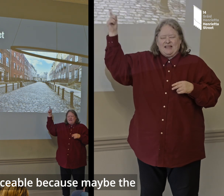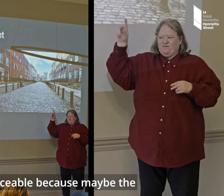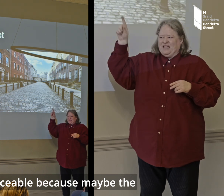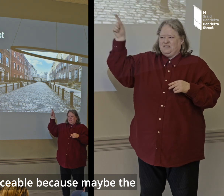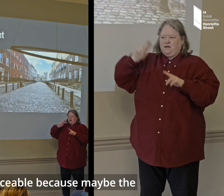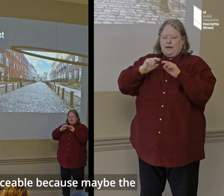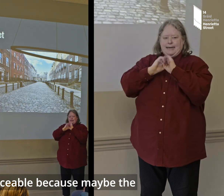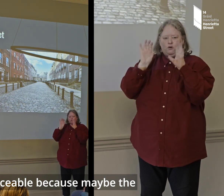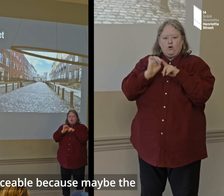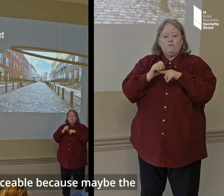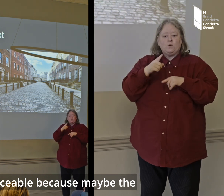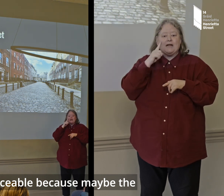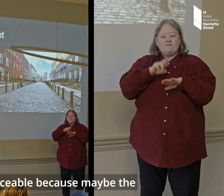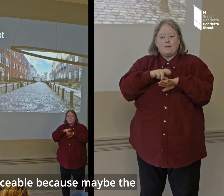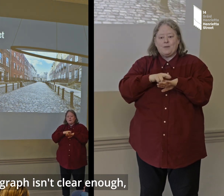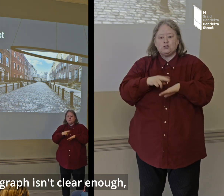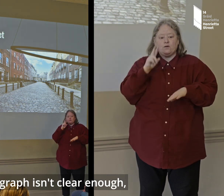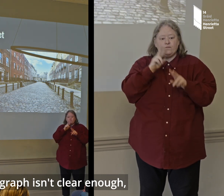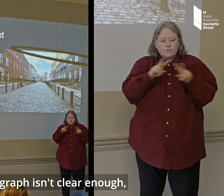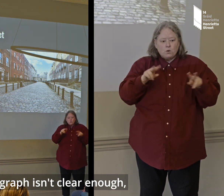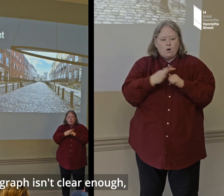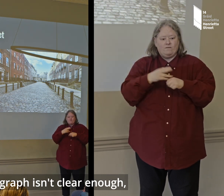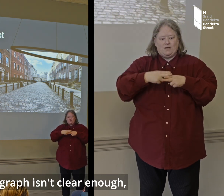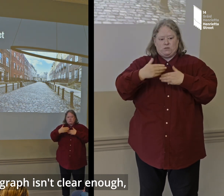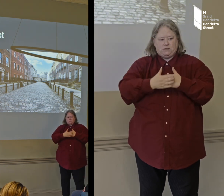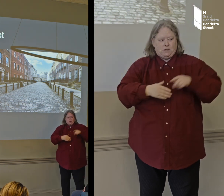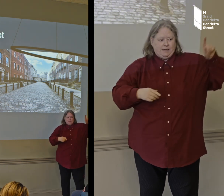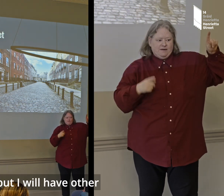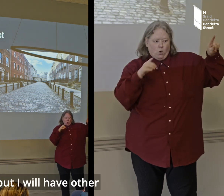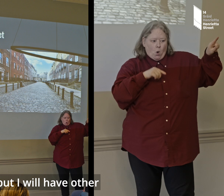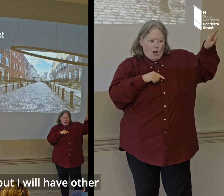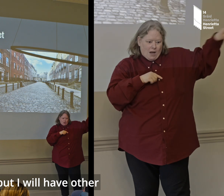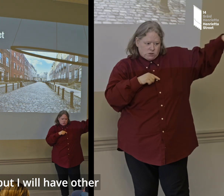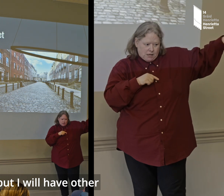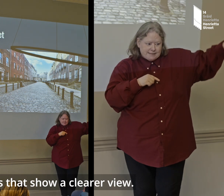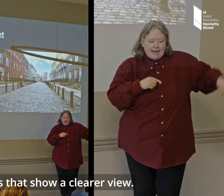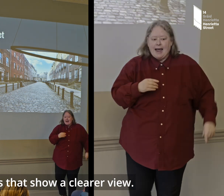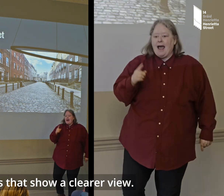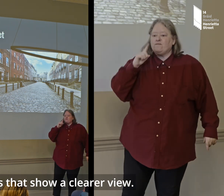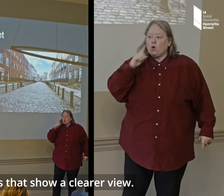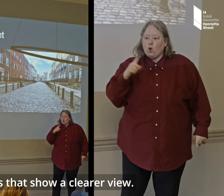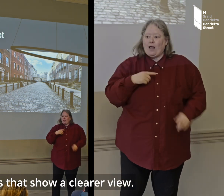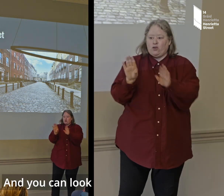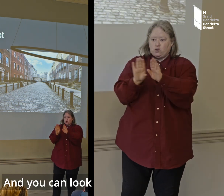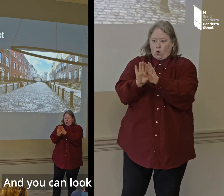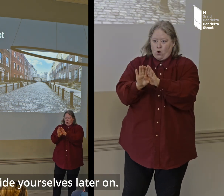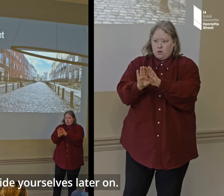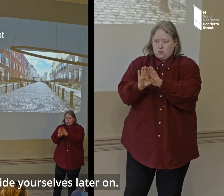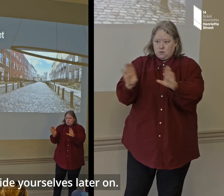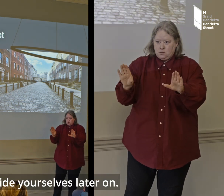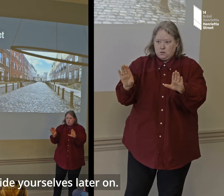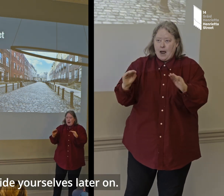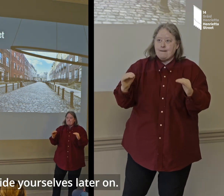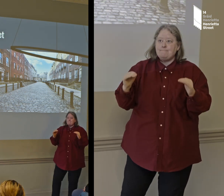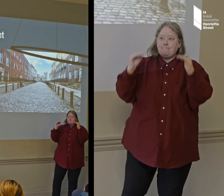are noticeable because maybe the photograph isn't clear enough, but I will have other pictures that show a clearer view. And you can look